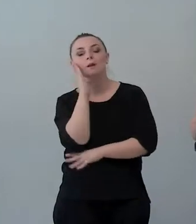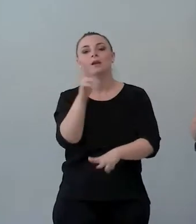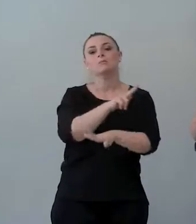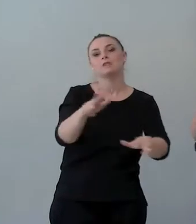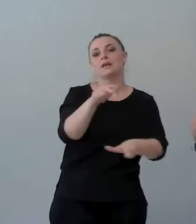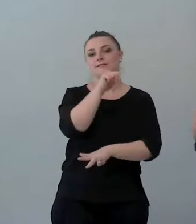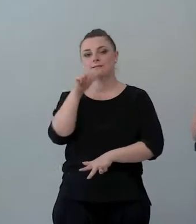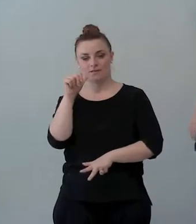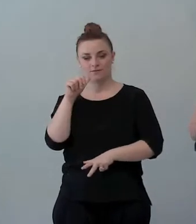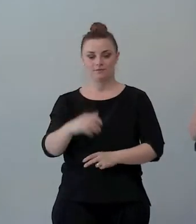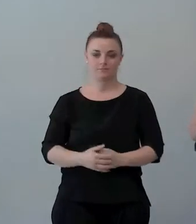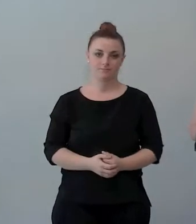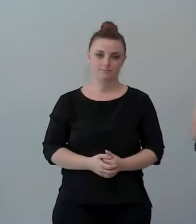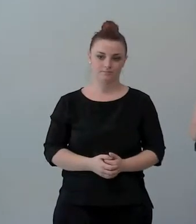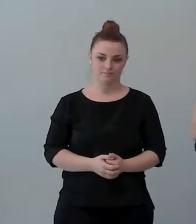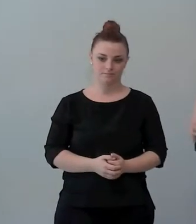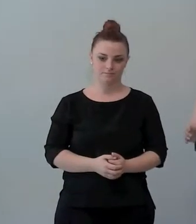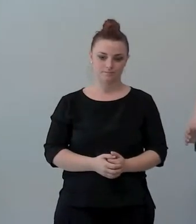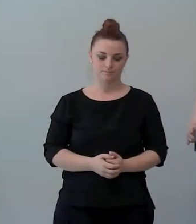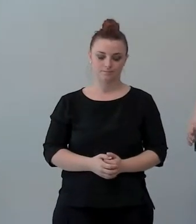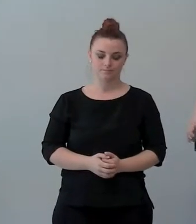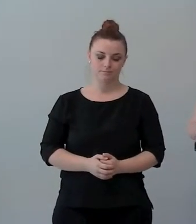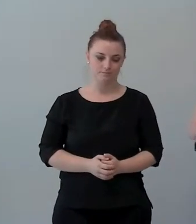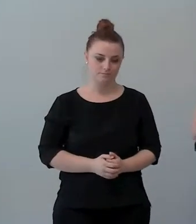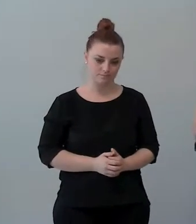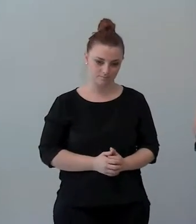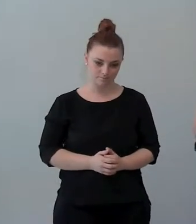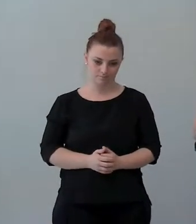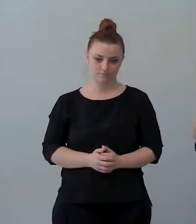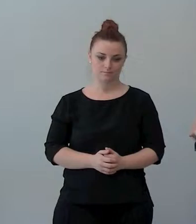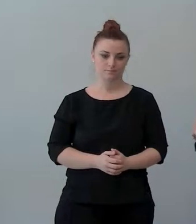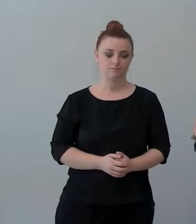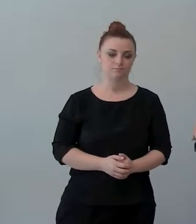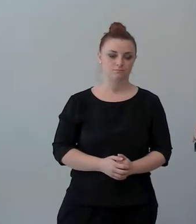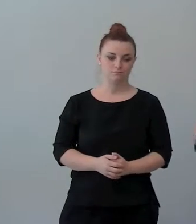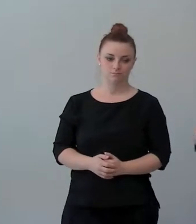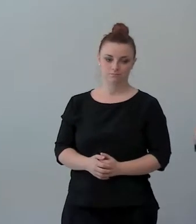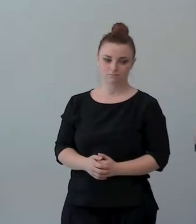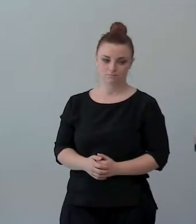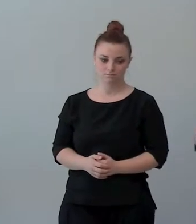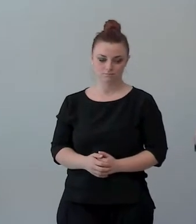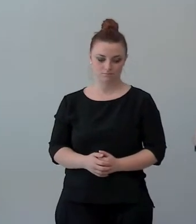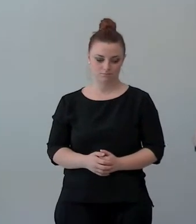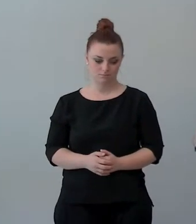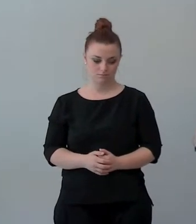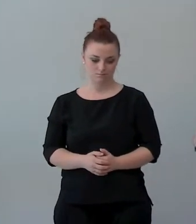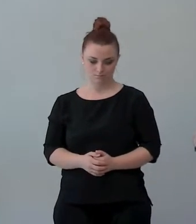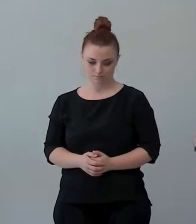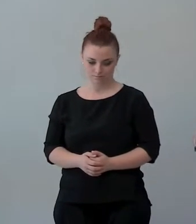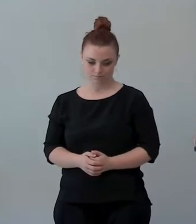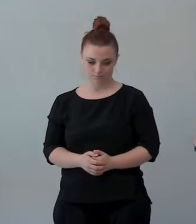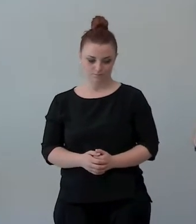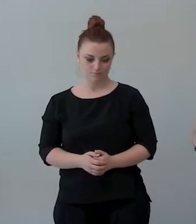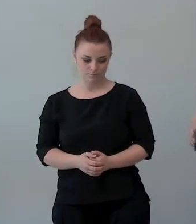God has created us human and he has created us with the necessity to take a moment and rest and